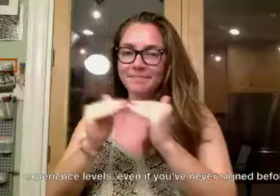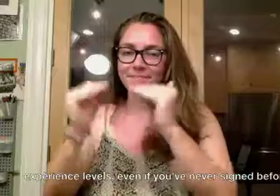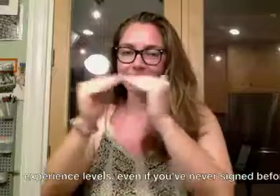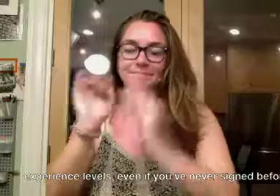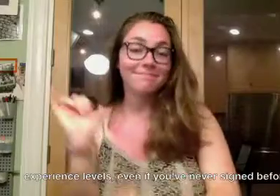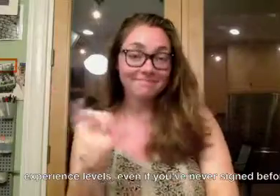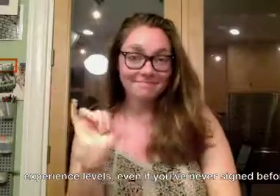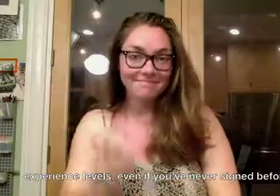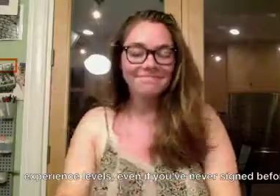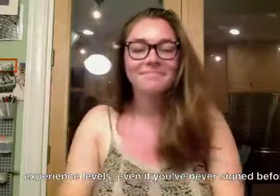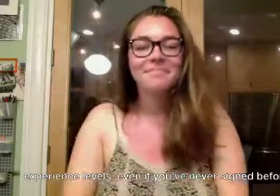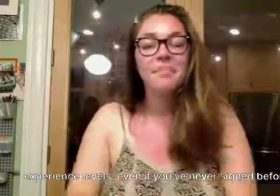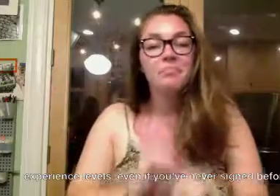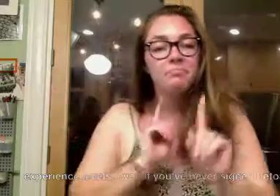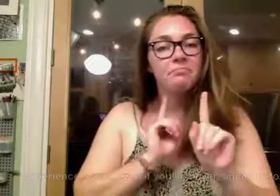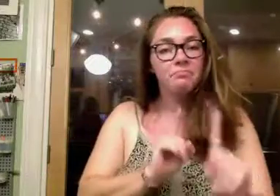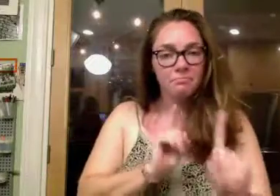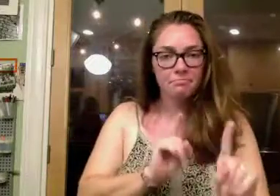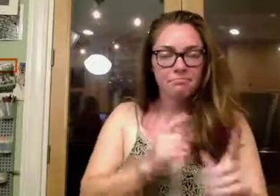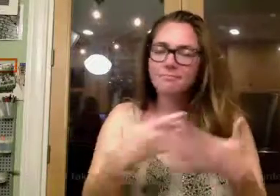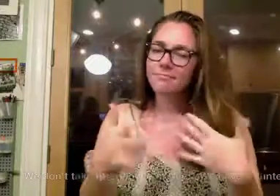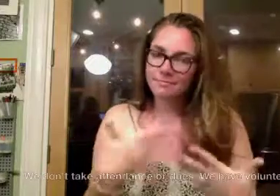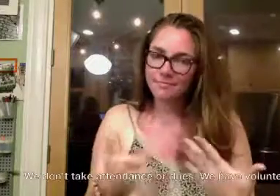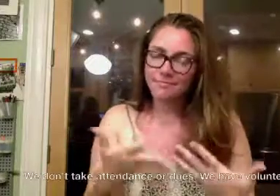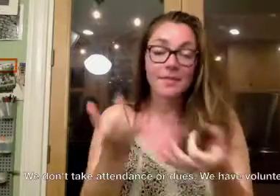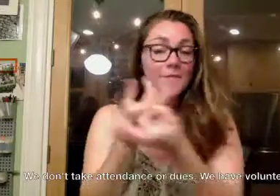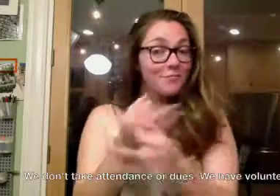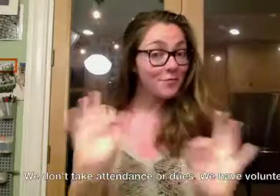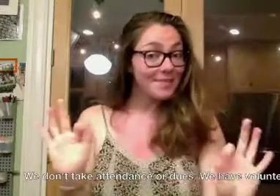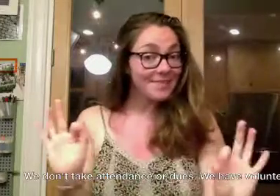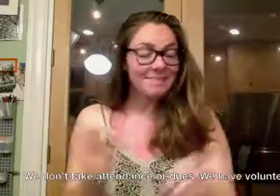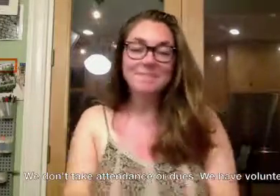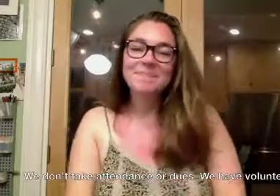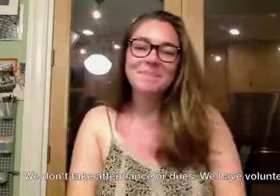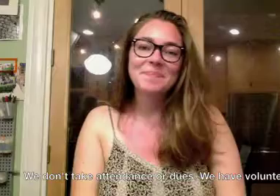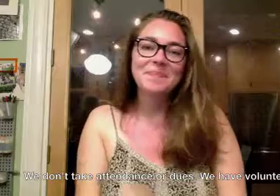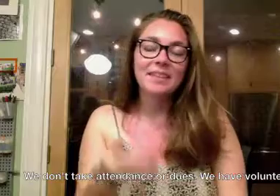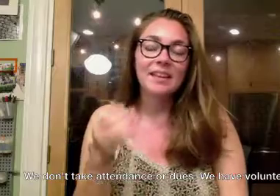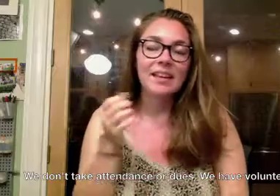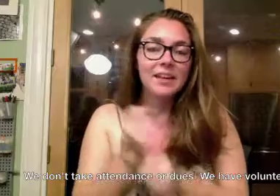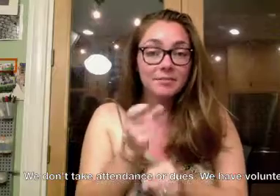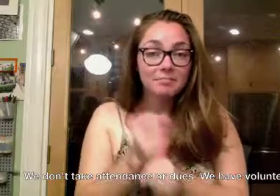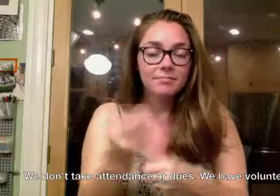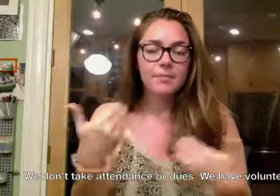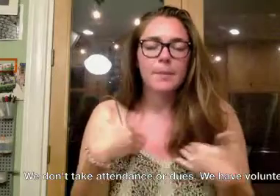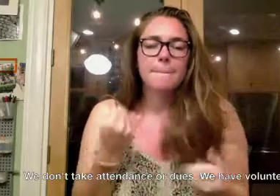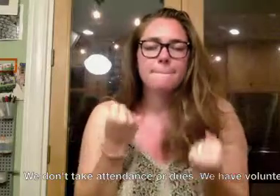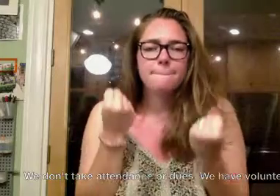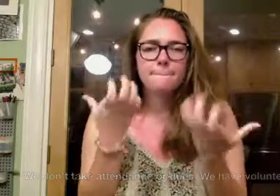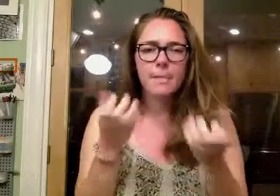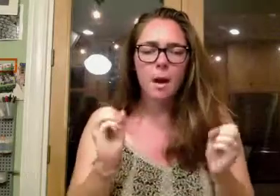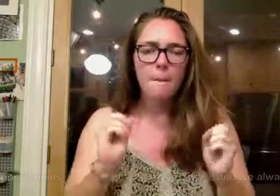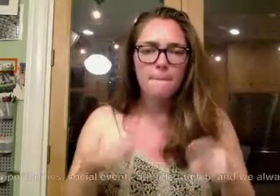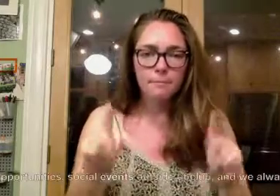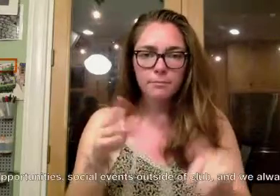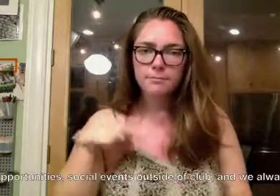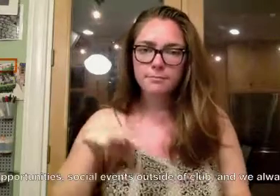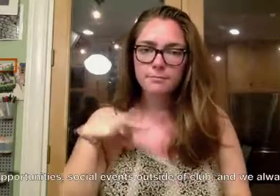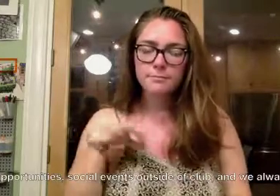levels, even if you've never signed before. We don't take attendance or dues. We have volunteer opportunities, social